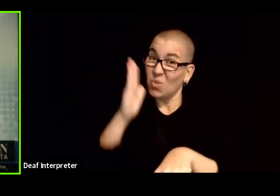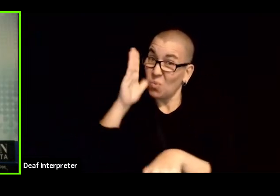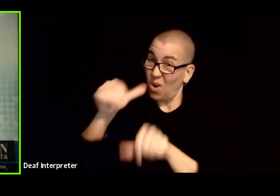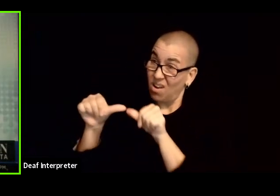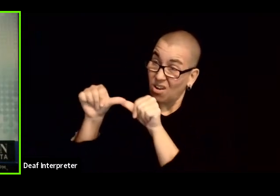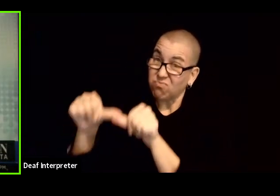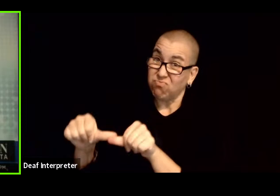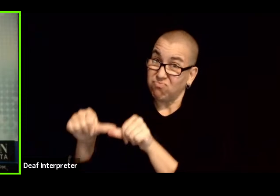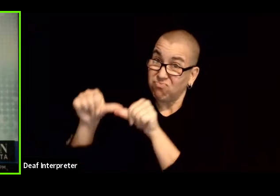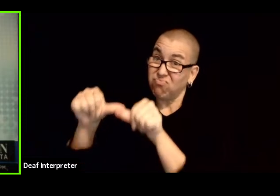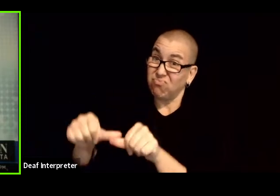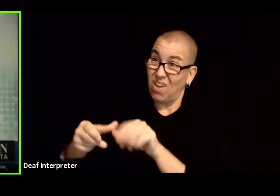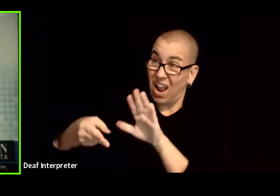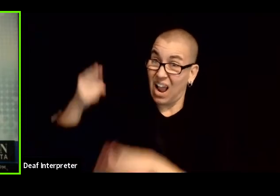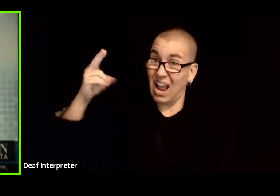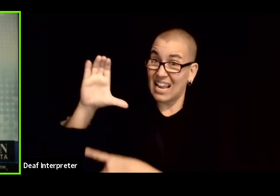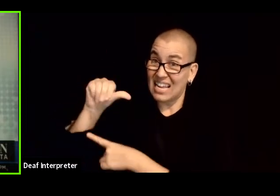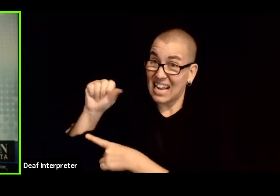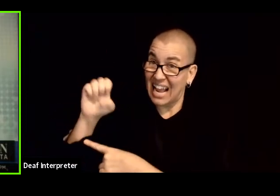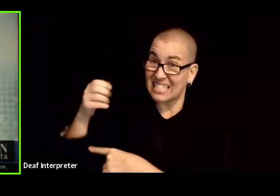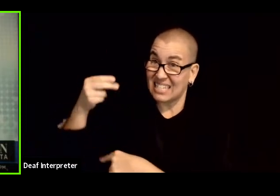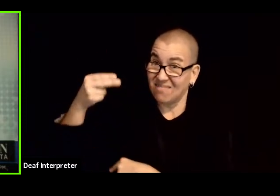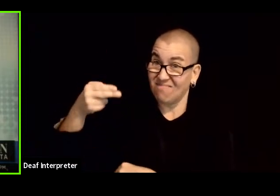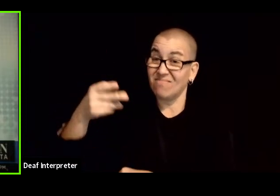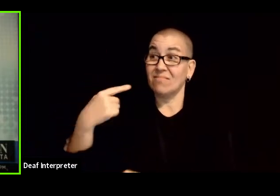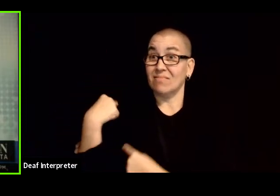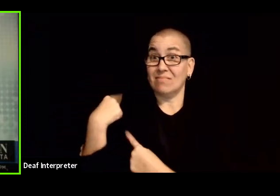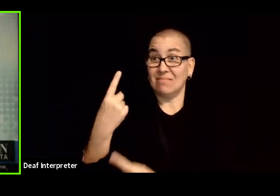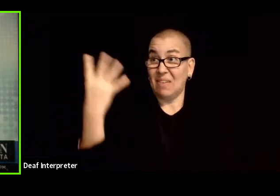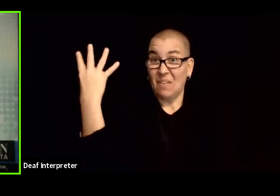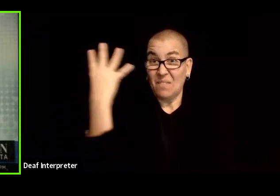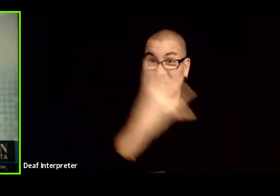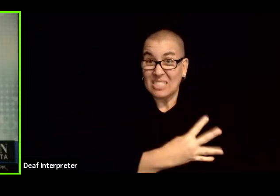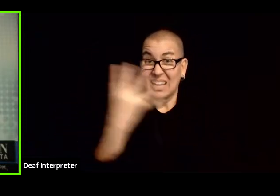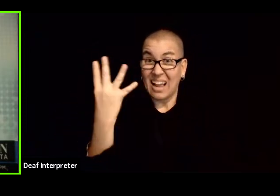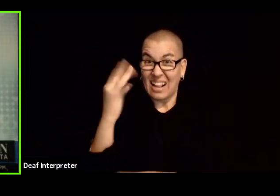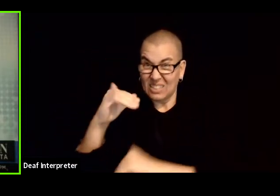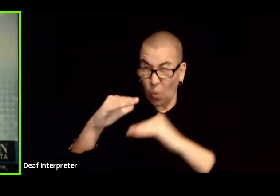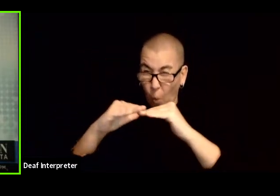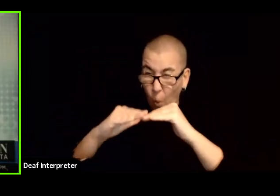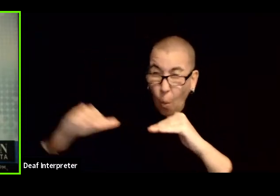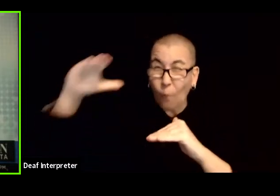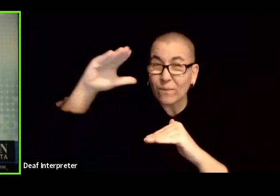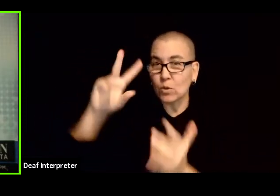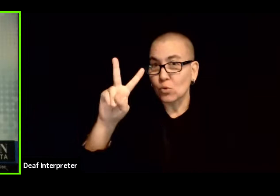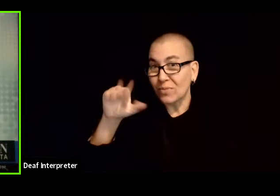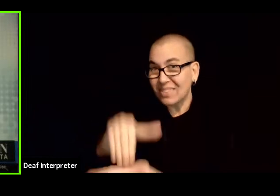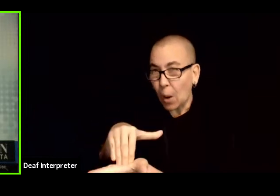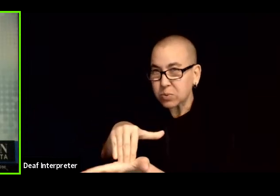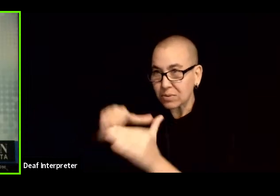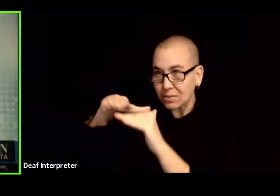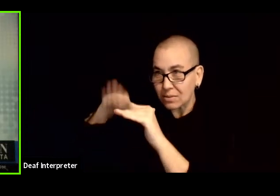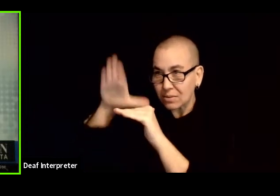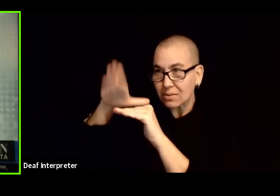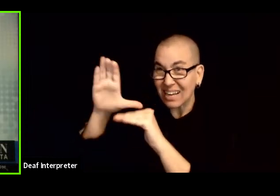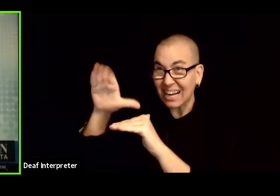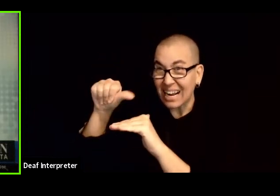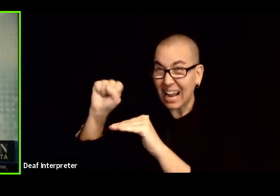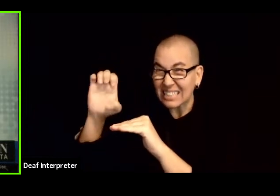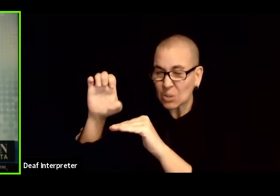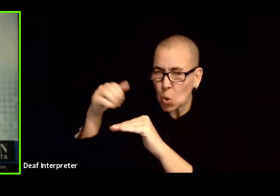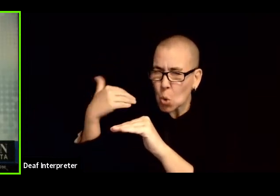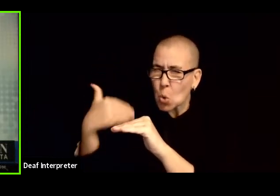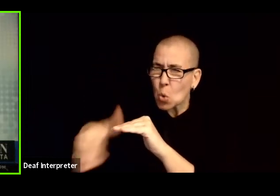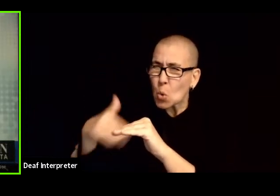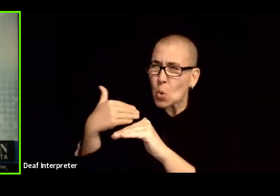more than 2,000 cases, so it appears that 2,000 and more is becoming our new norm, and I think we need to brace ourselves for